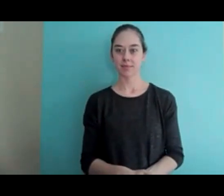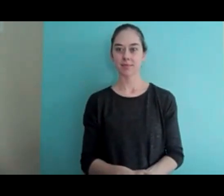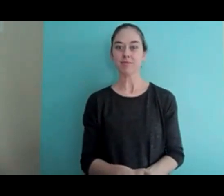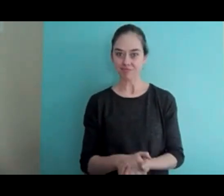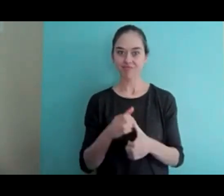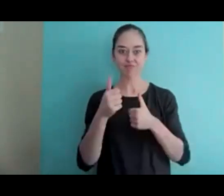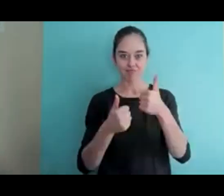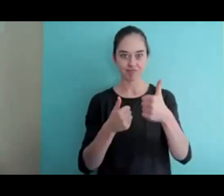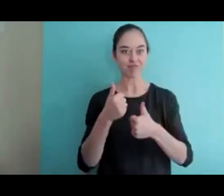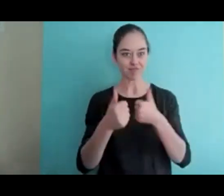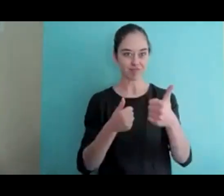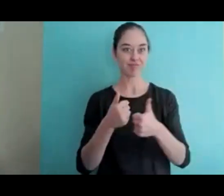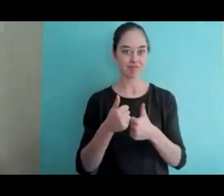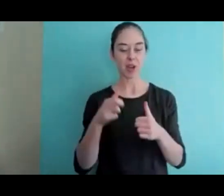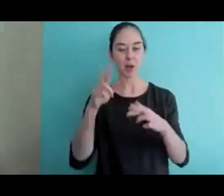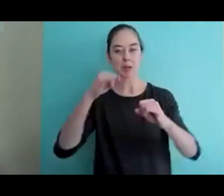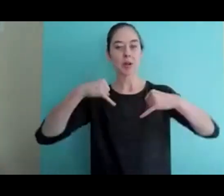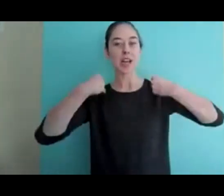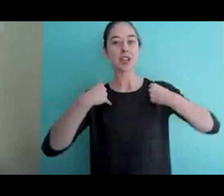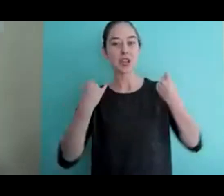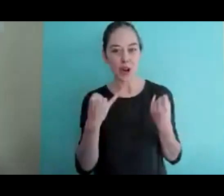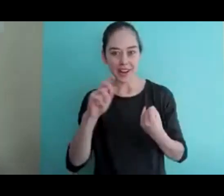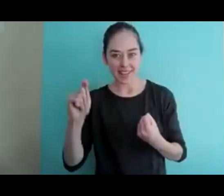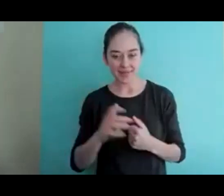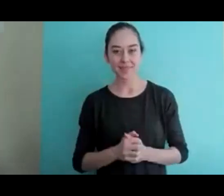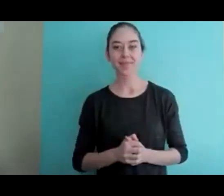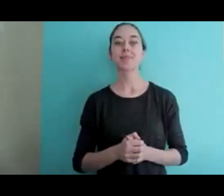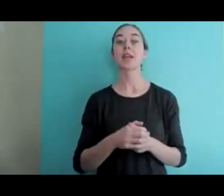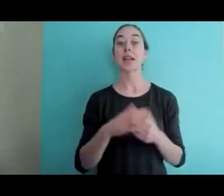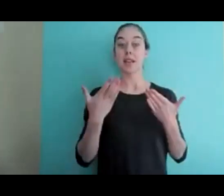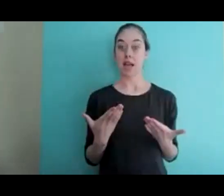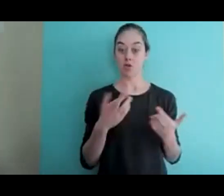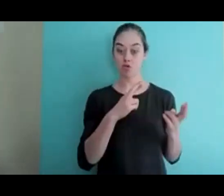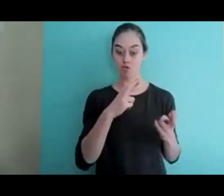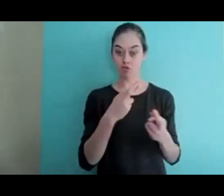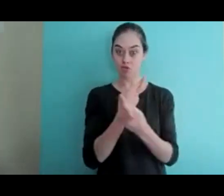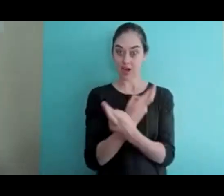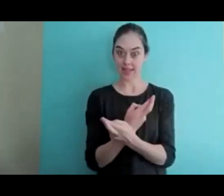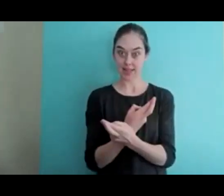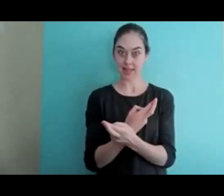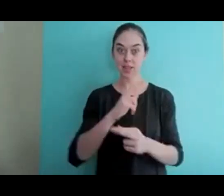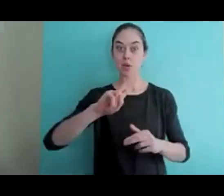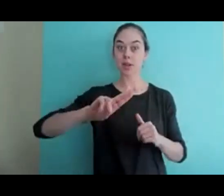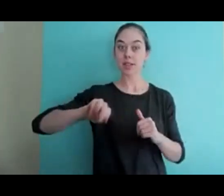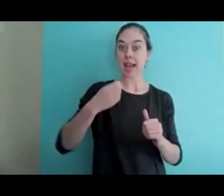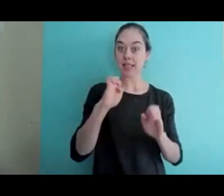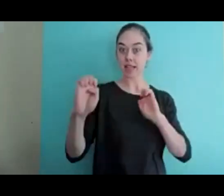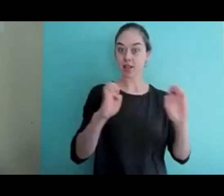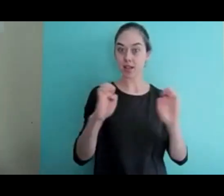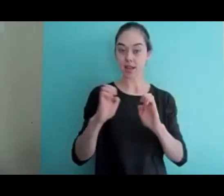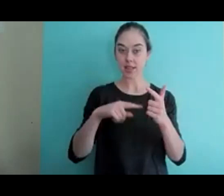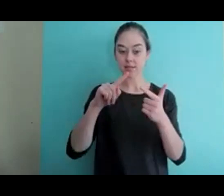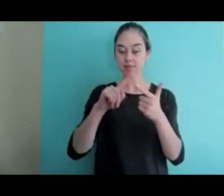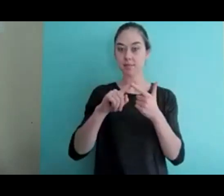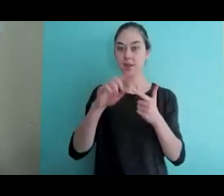That's it. Enjoy it. And relax, a little relax. Next one, remember